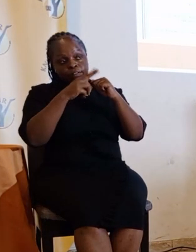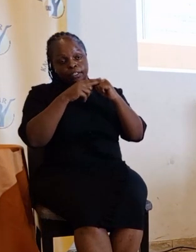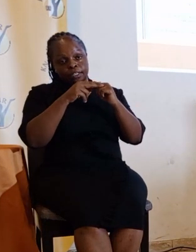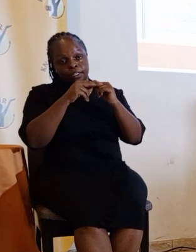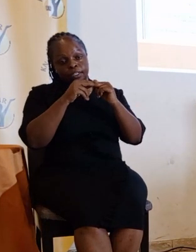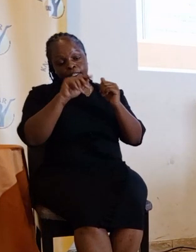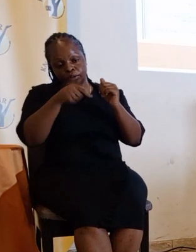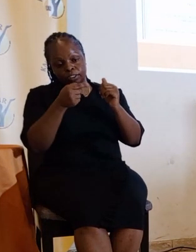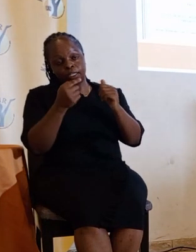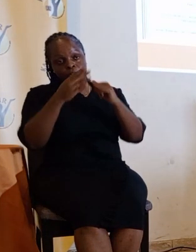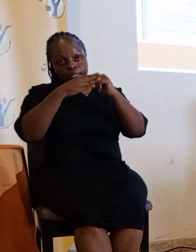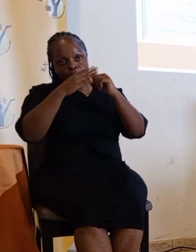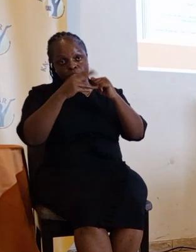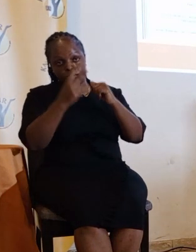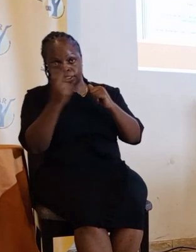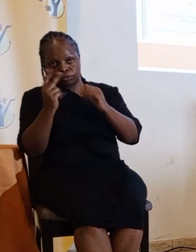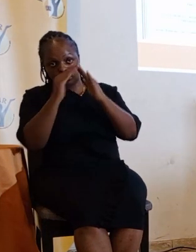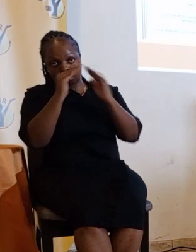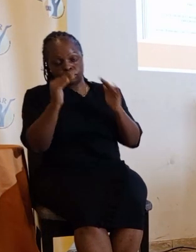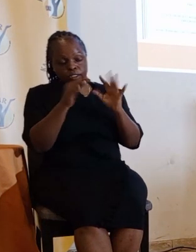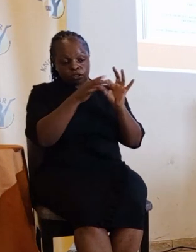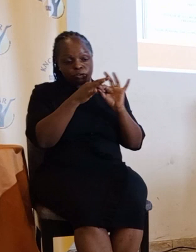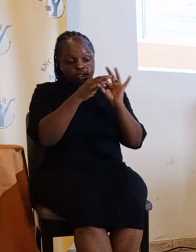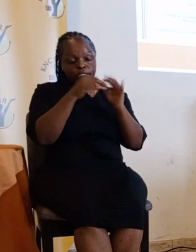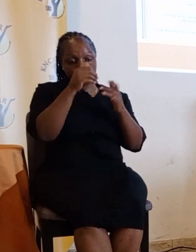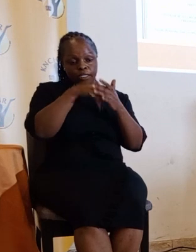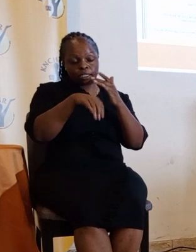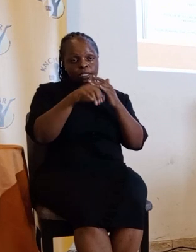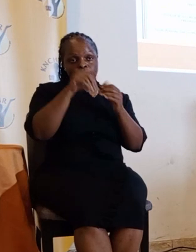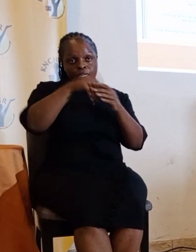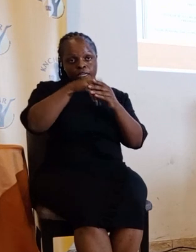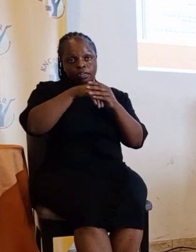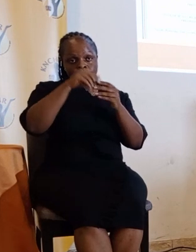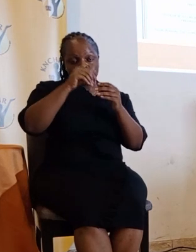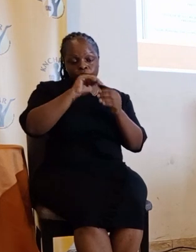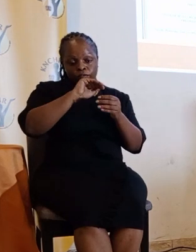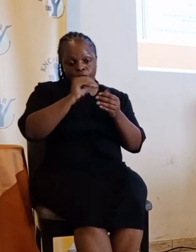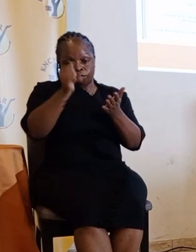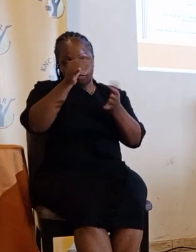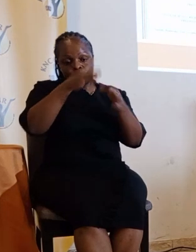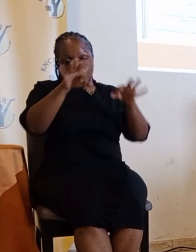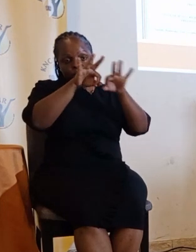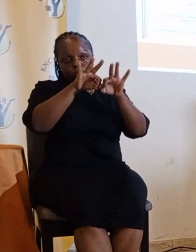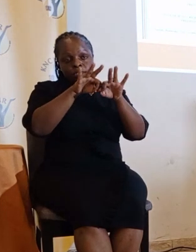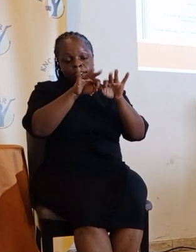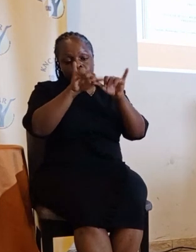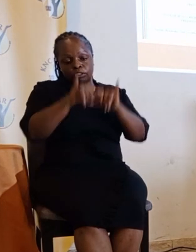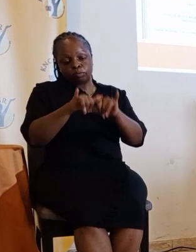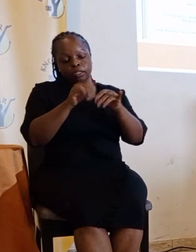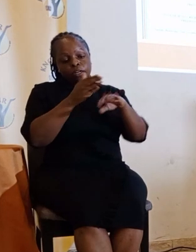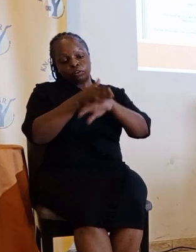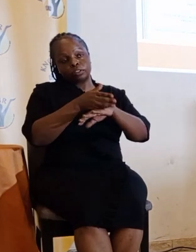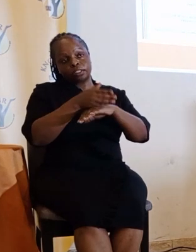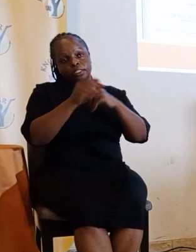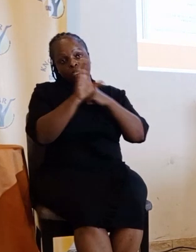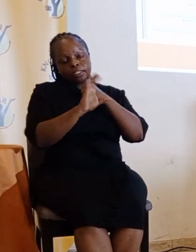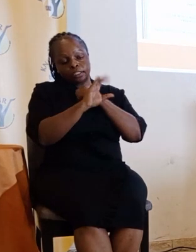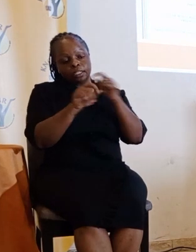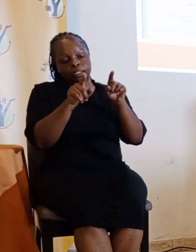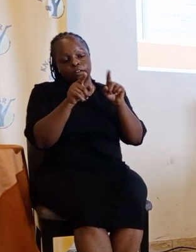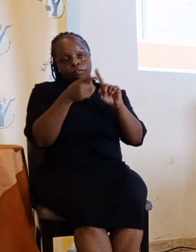647,922 housing units in informal settlements across the country. As from July 2023,